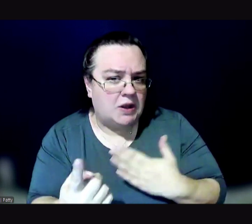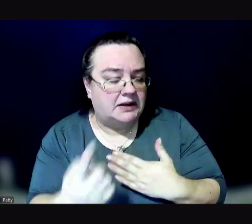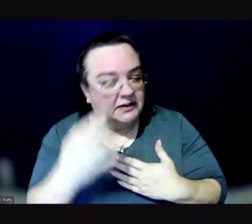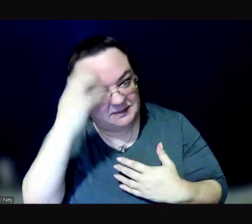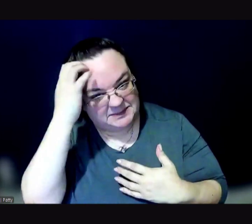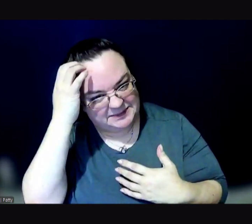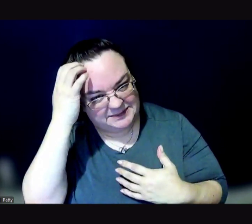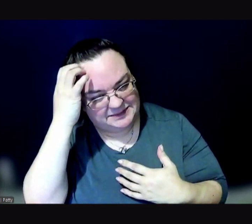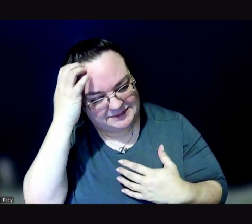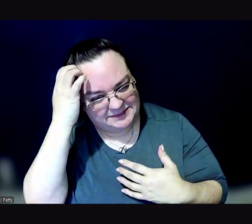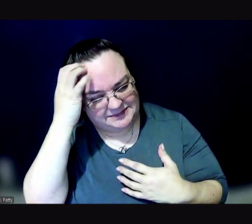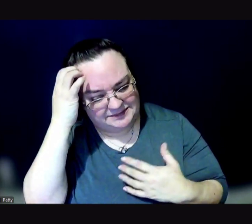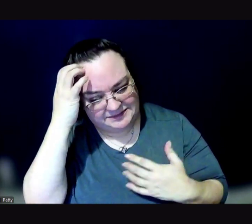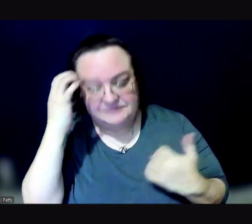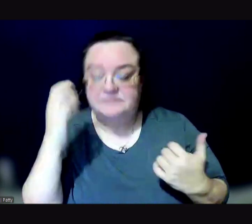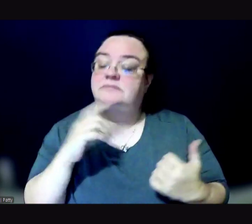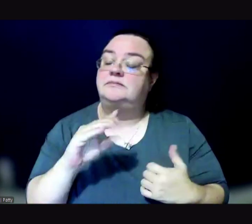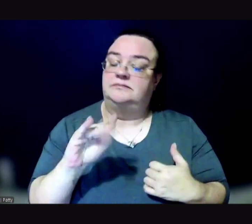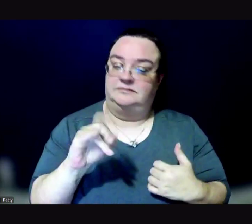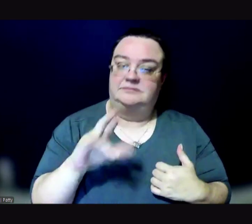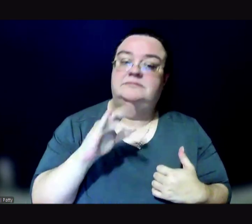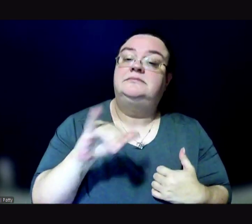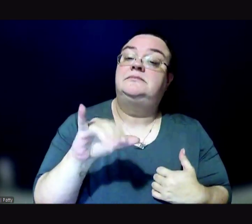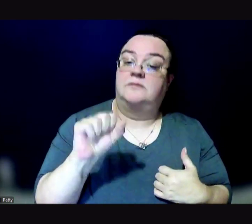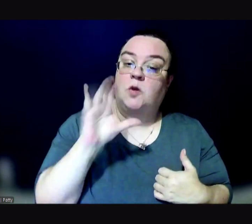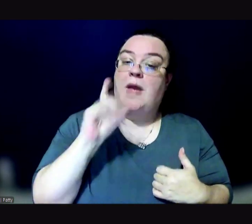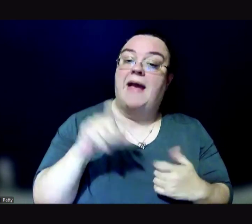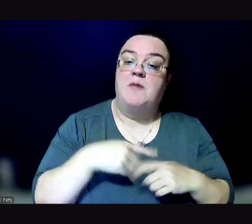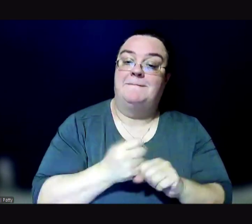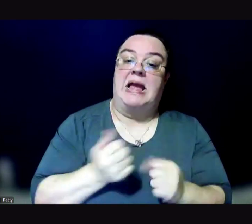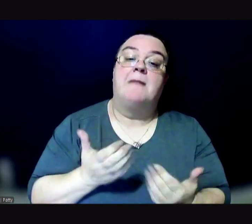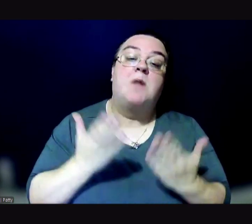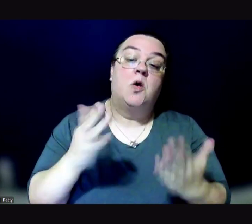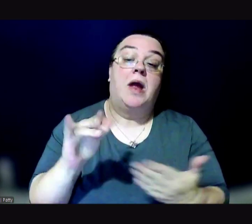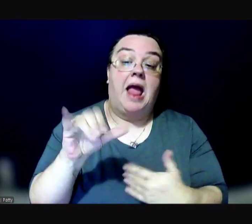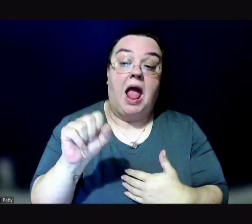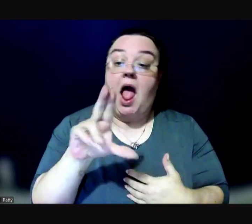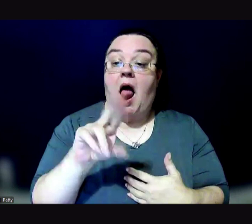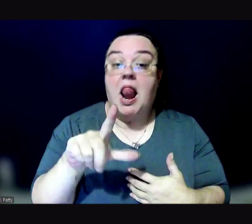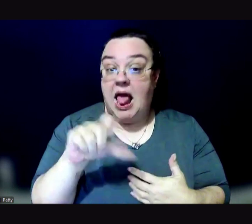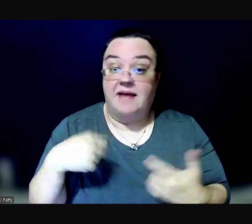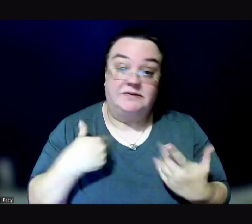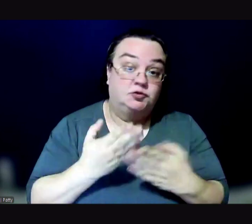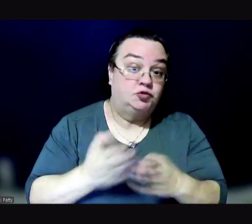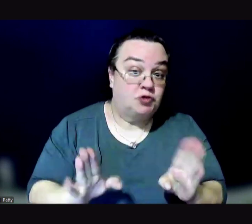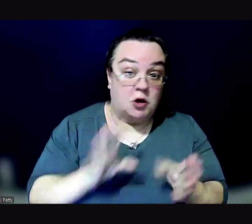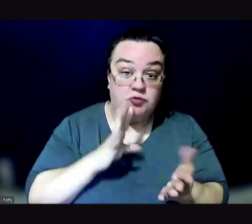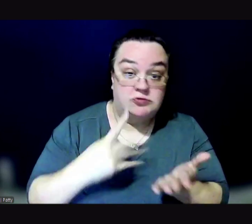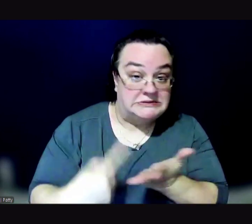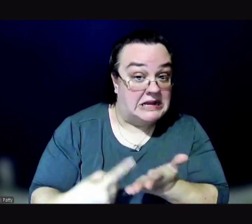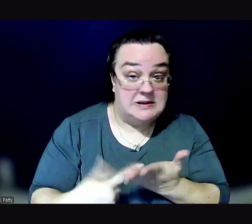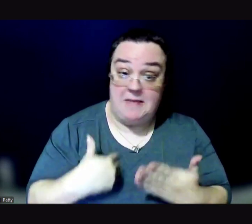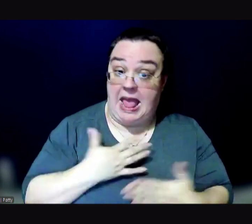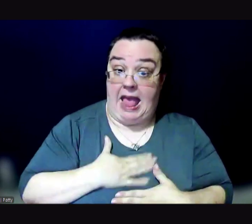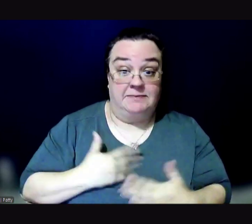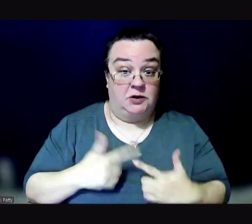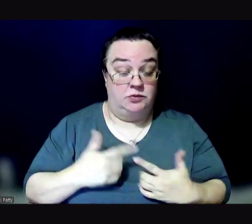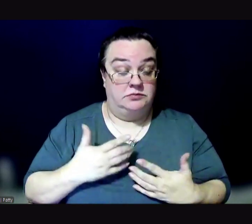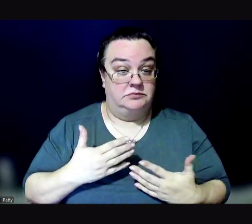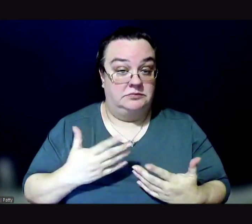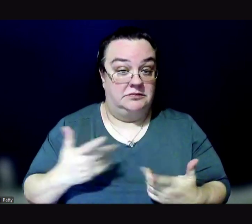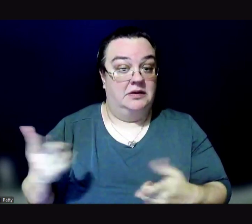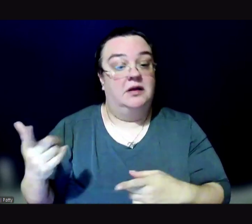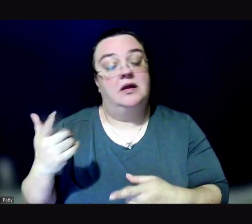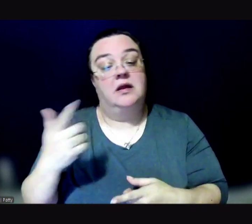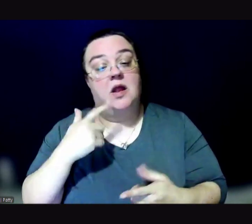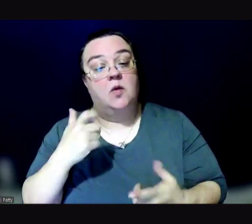Ooh. Yes, we would have to make a motion, yes. Unless there's general discussion, I'd be happy to entertain a motion. I would like to set